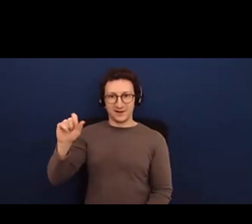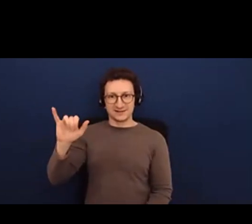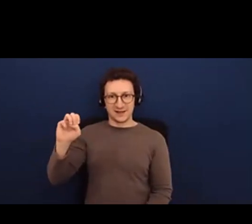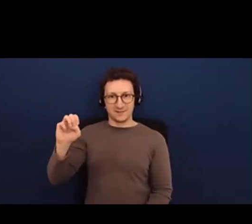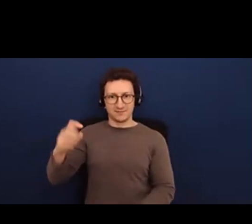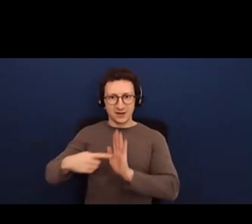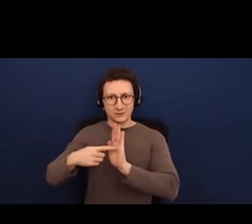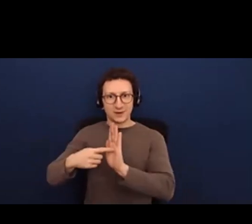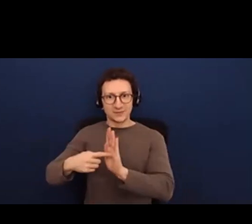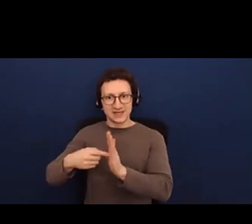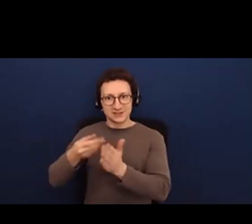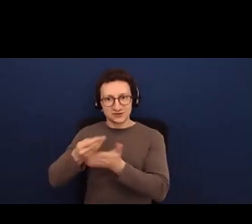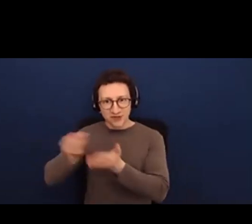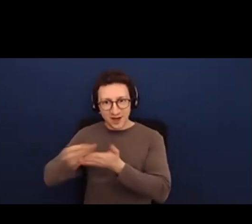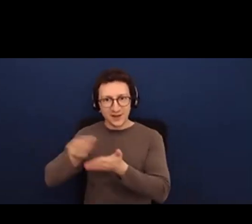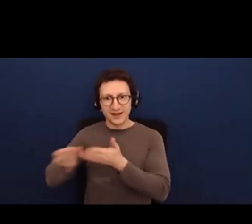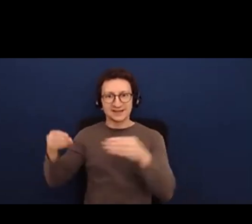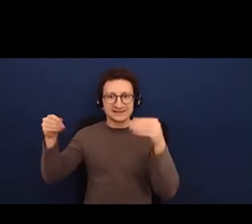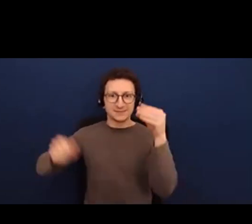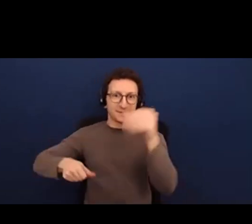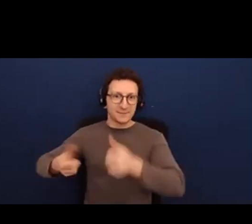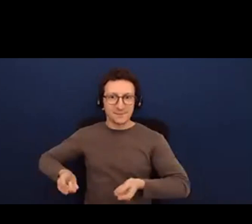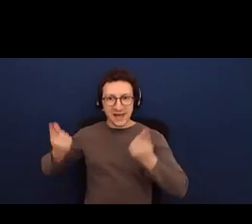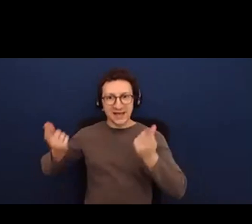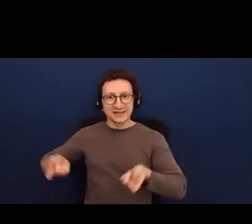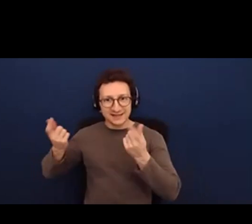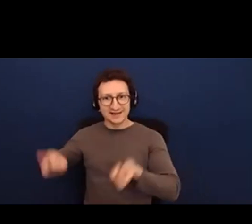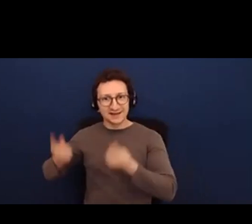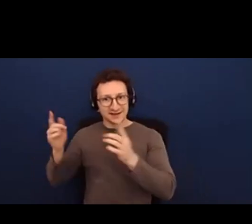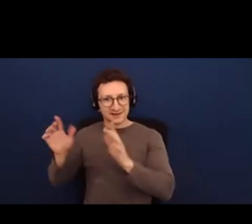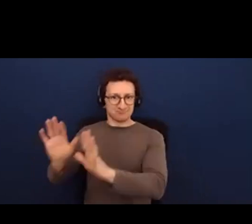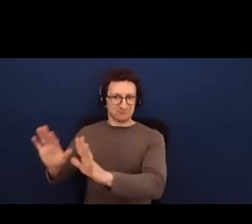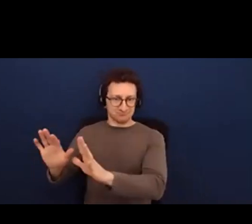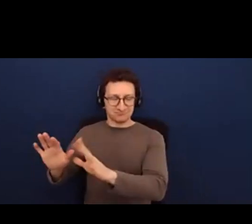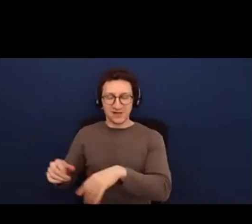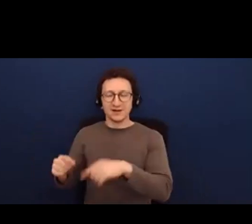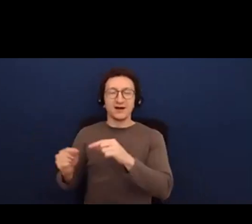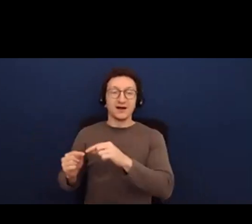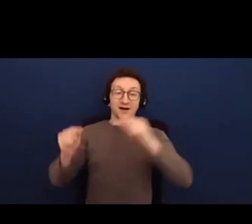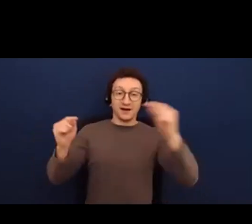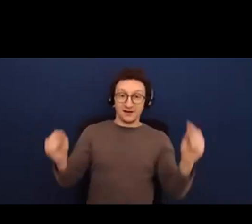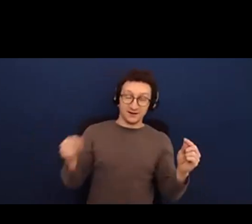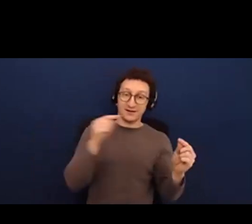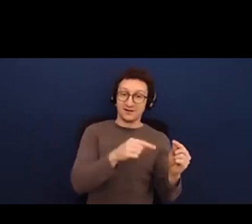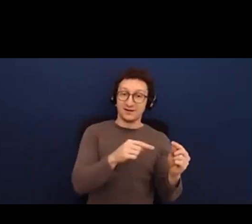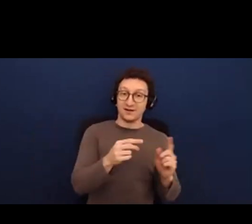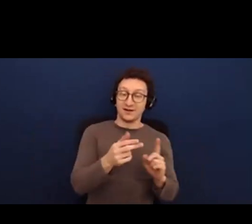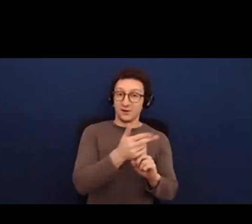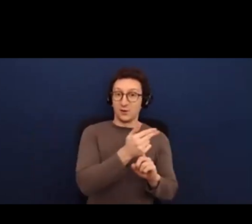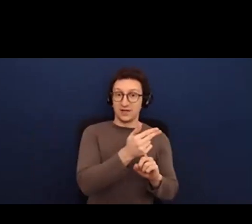way of organizing their lives, one might say. And here, this